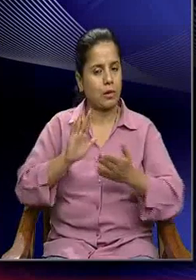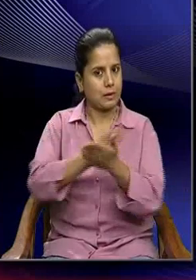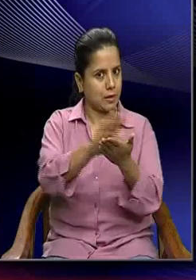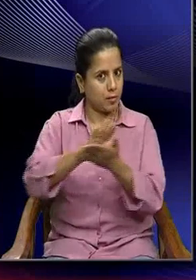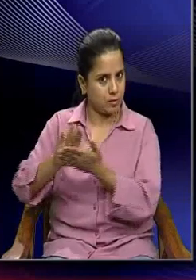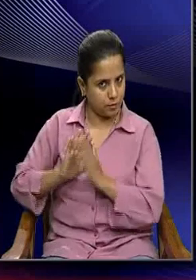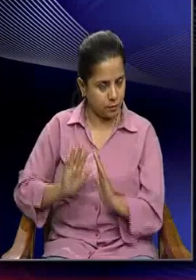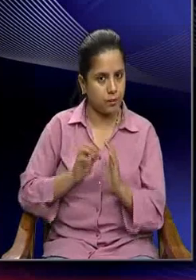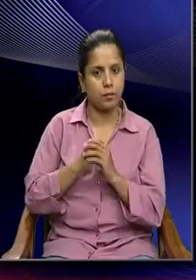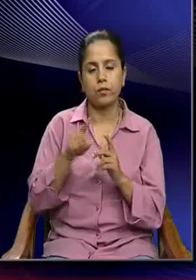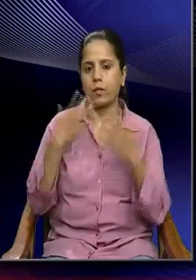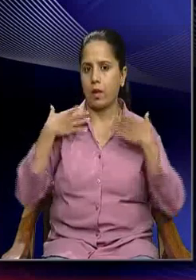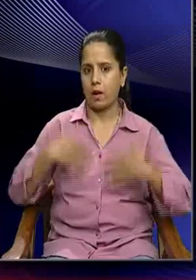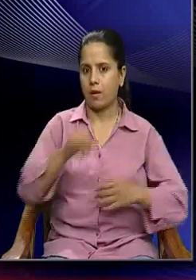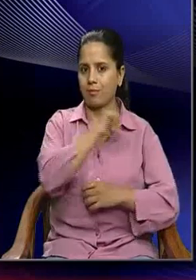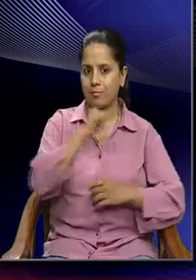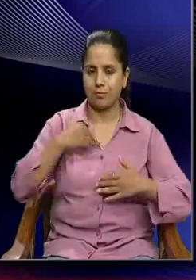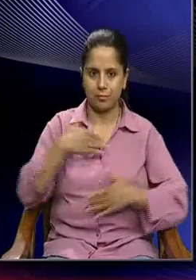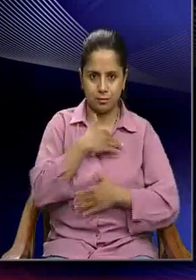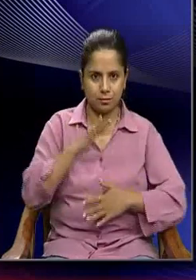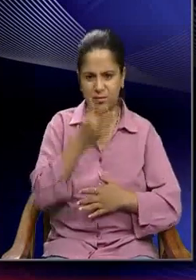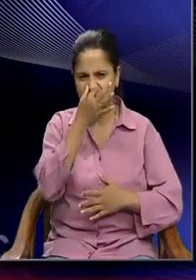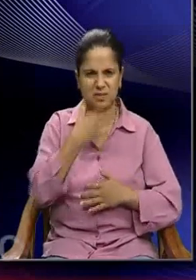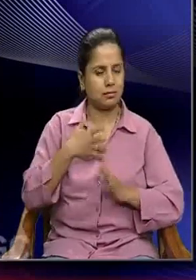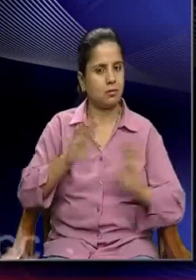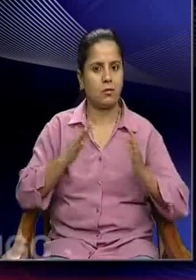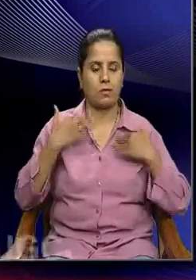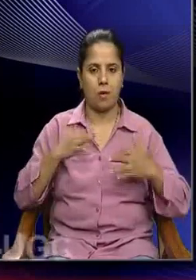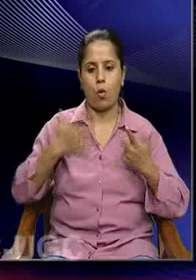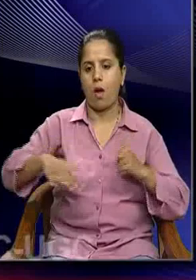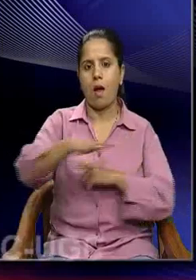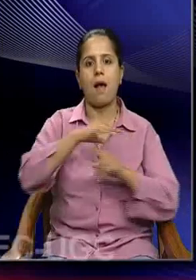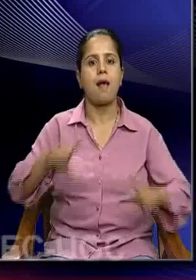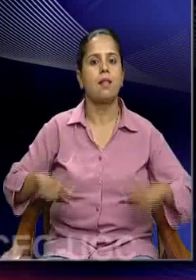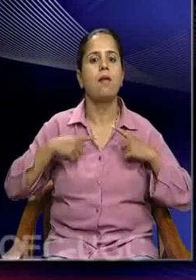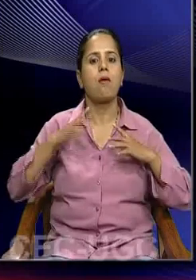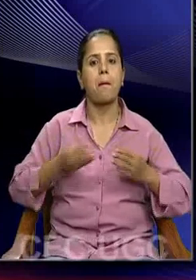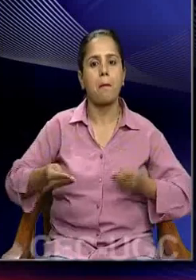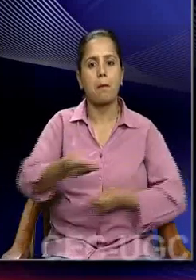our own body, living space, and environment.